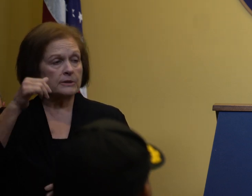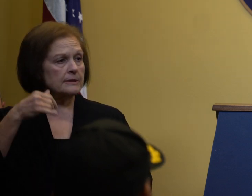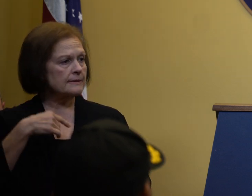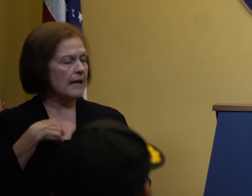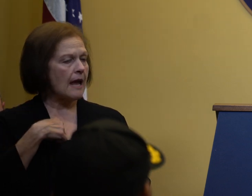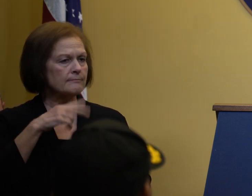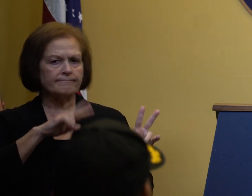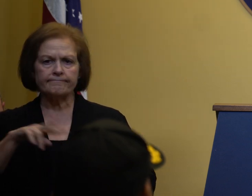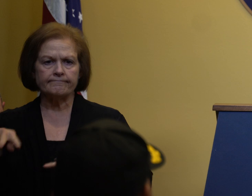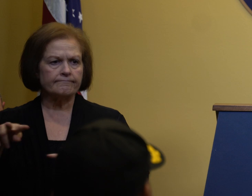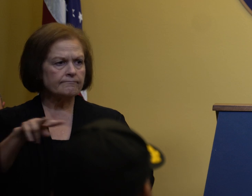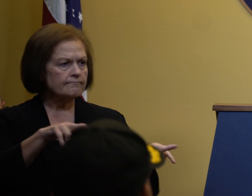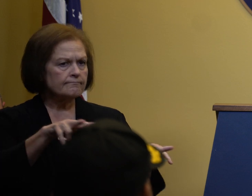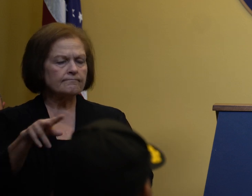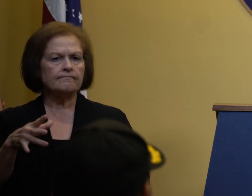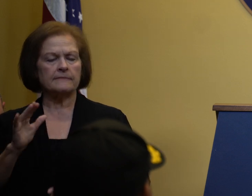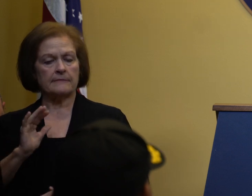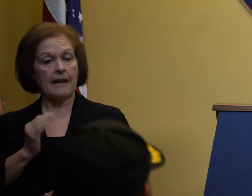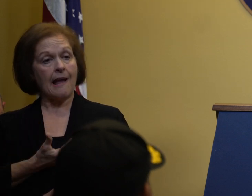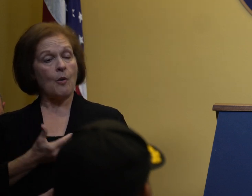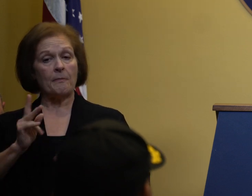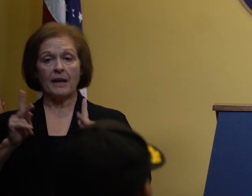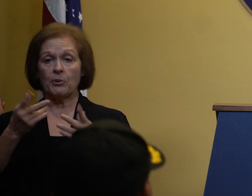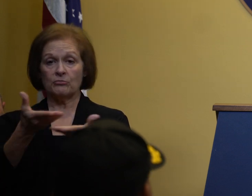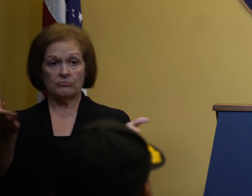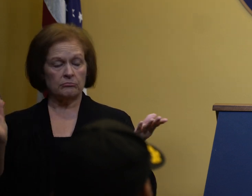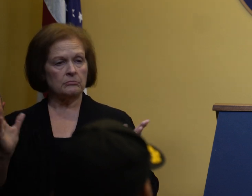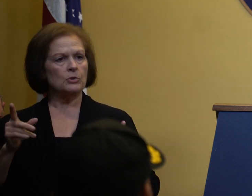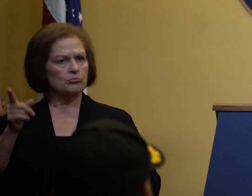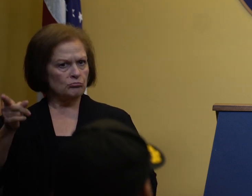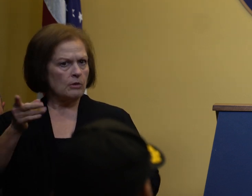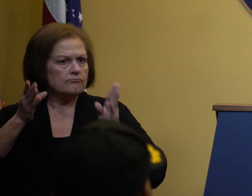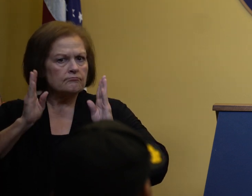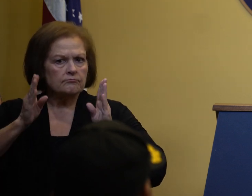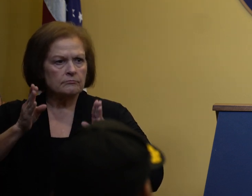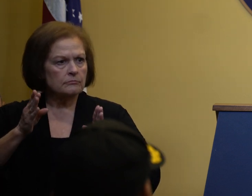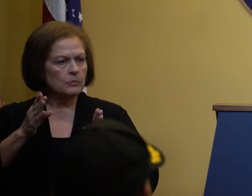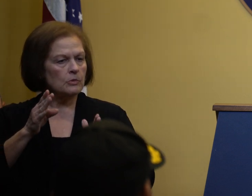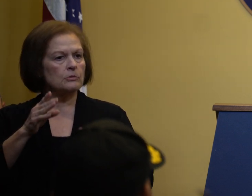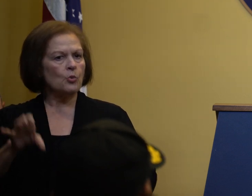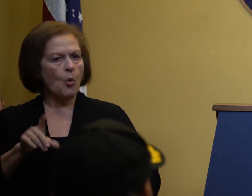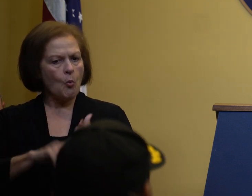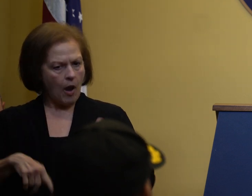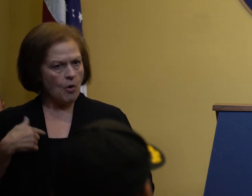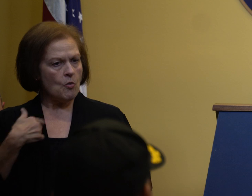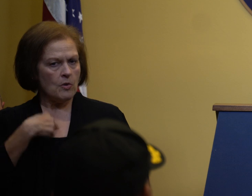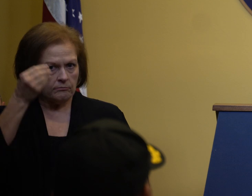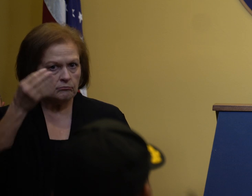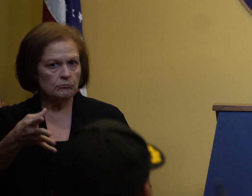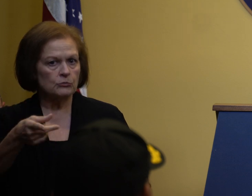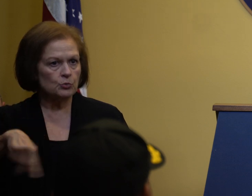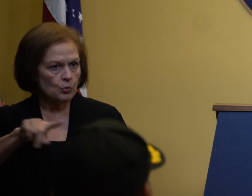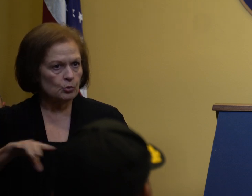through the evening, the people, our people, they're listening. They're doing what we've asked them to do. And of